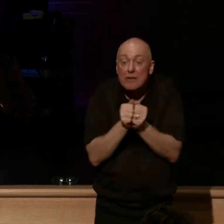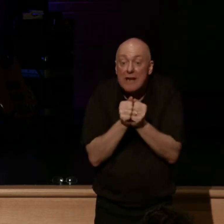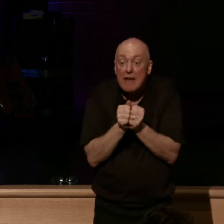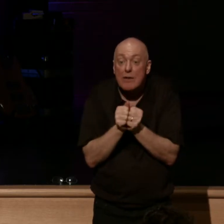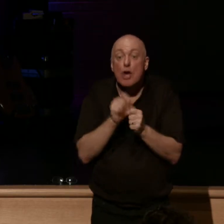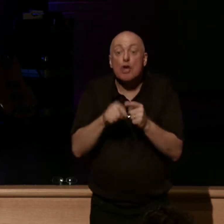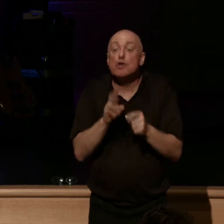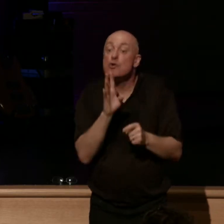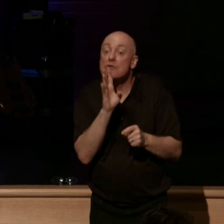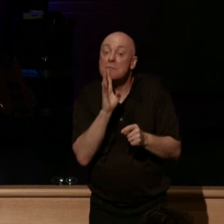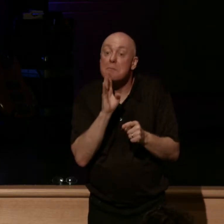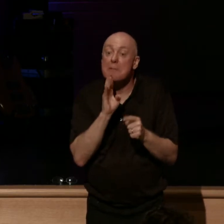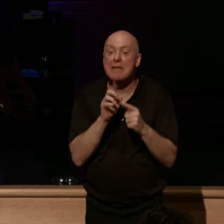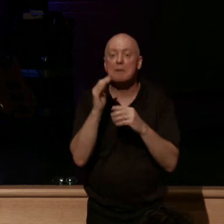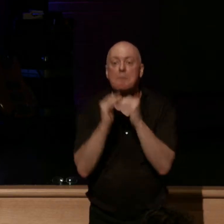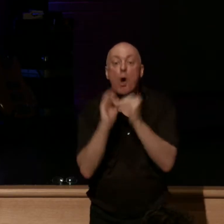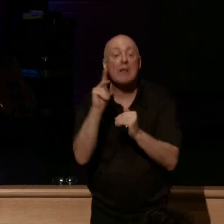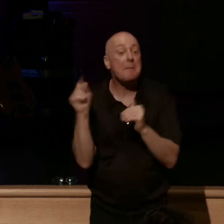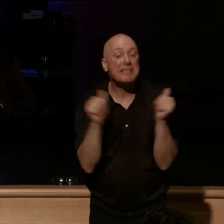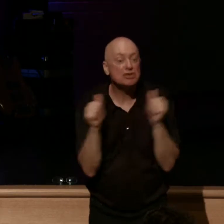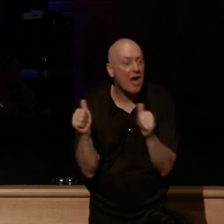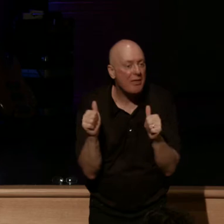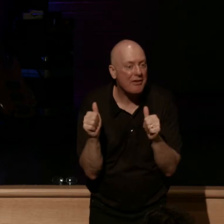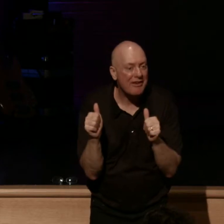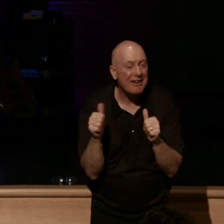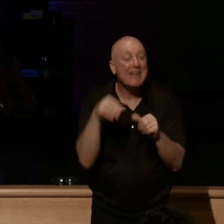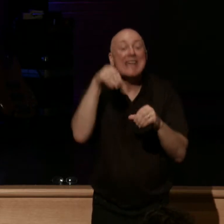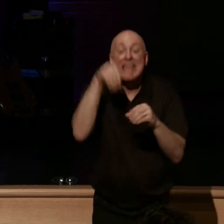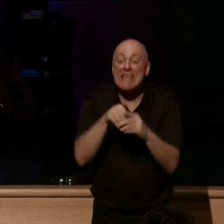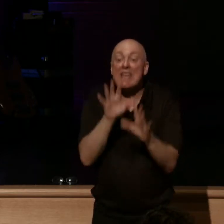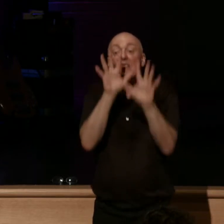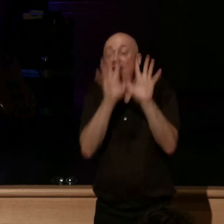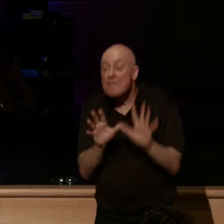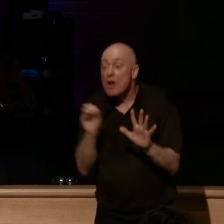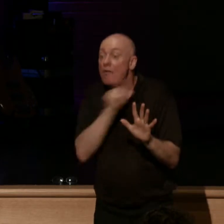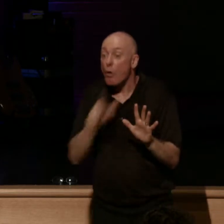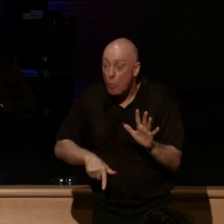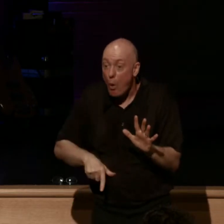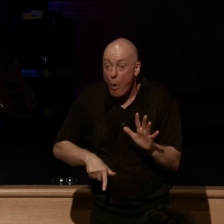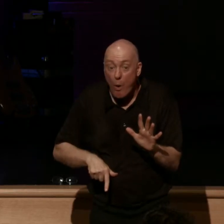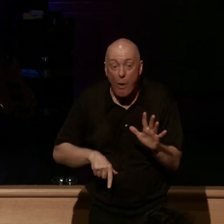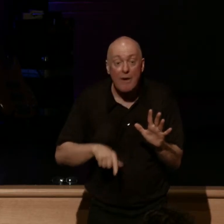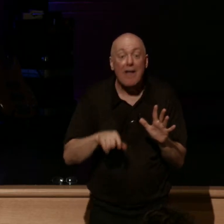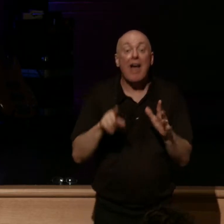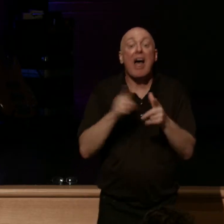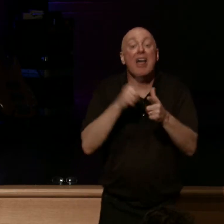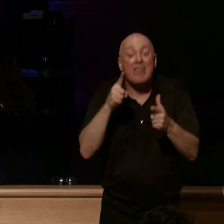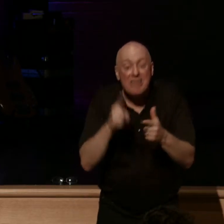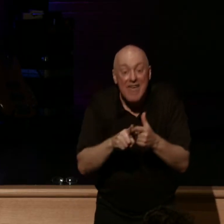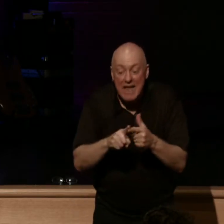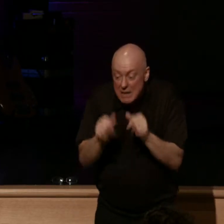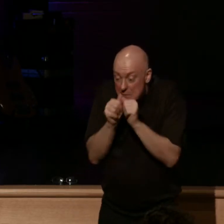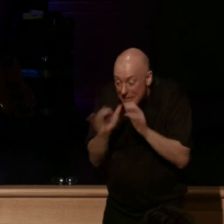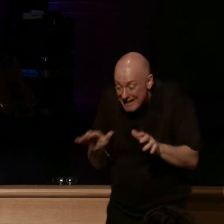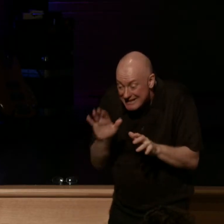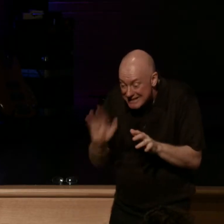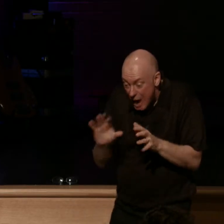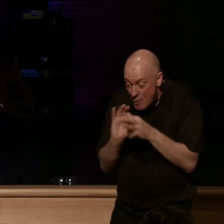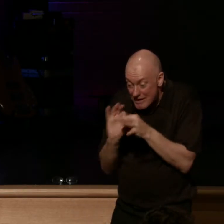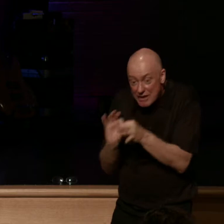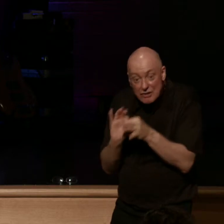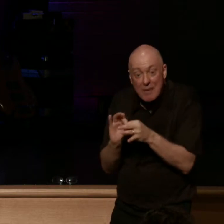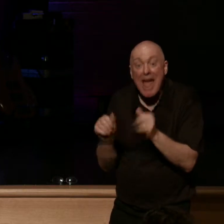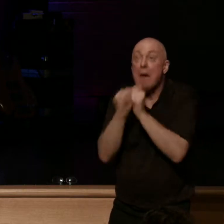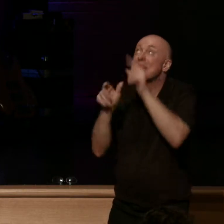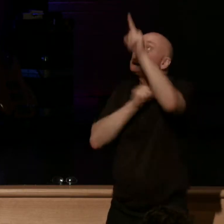You speak edification to one another in the fear of the Lord, which blesses the relationship you're in and